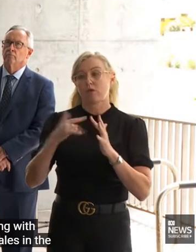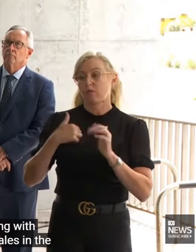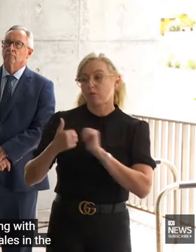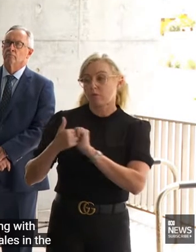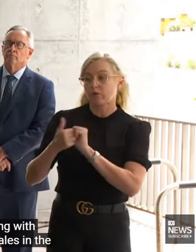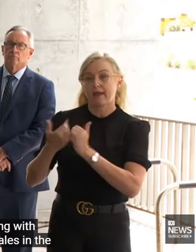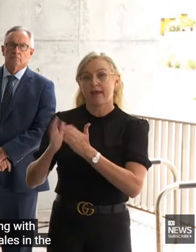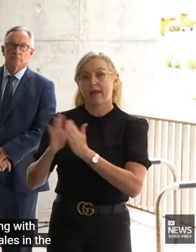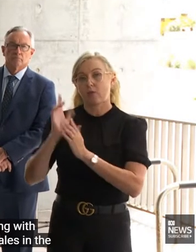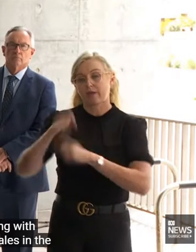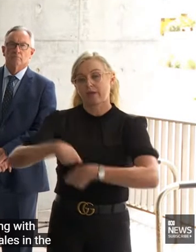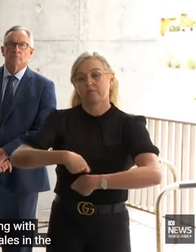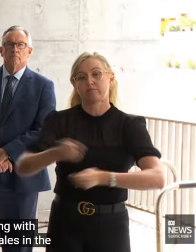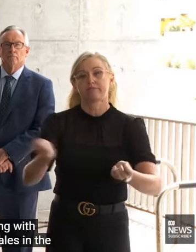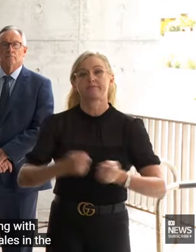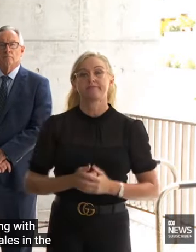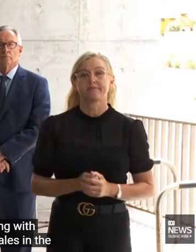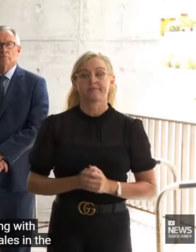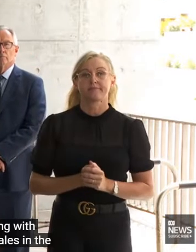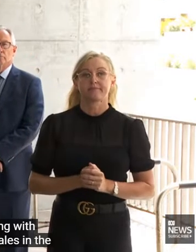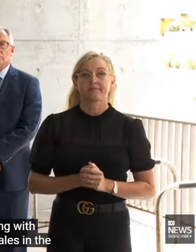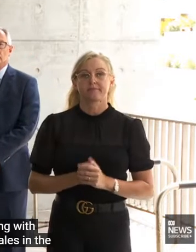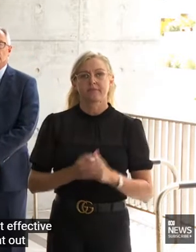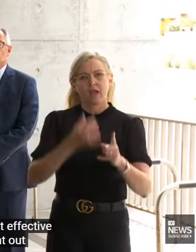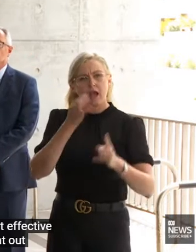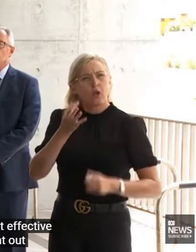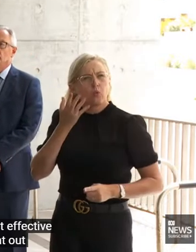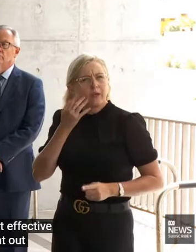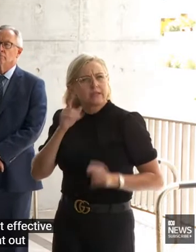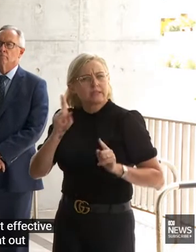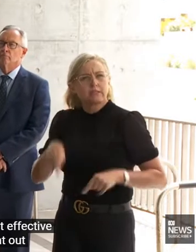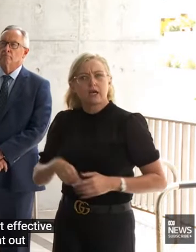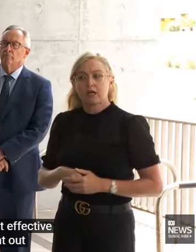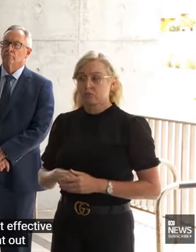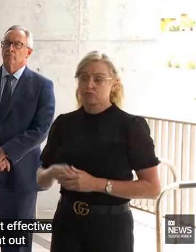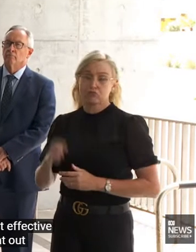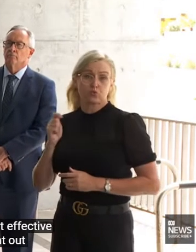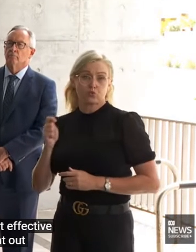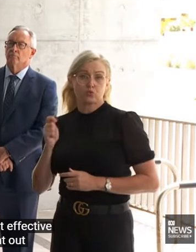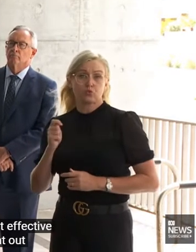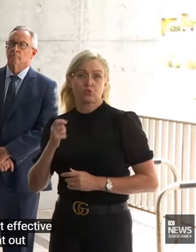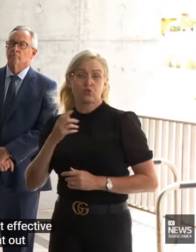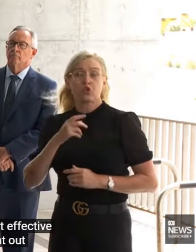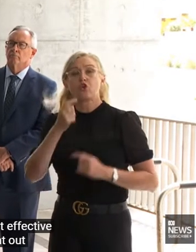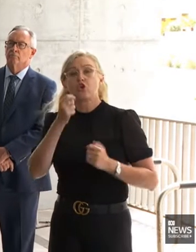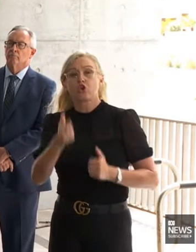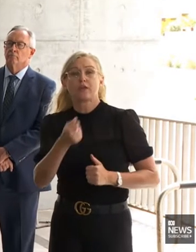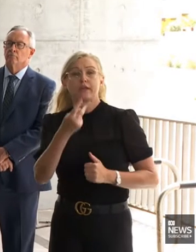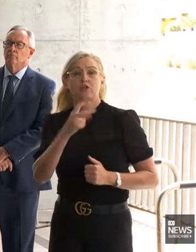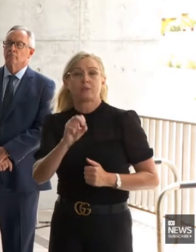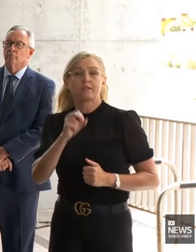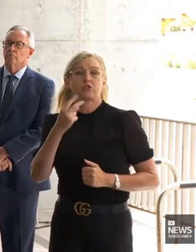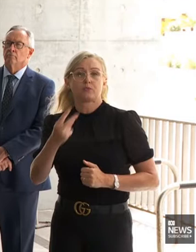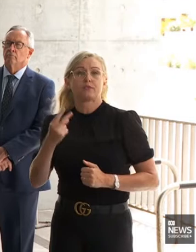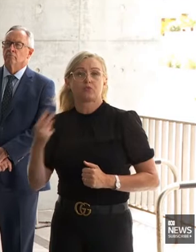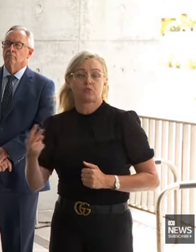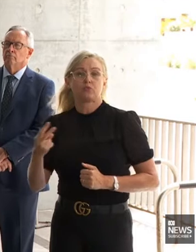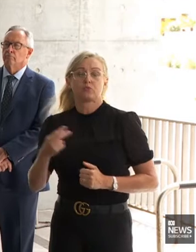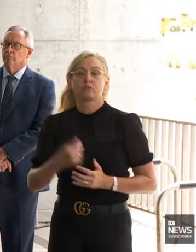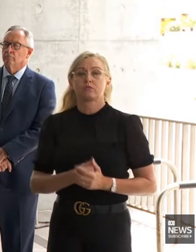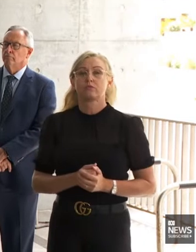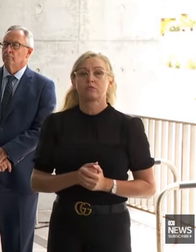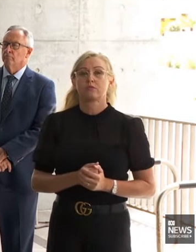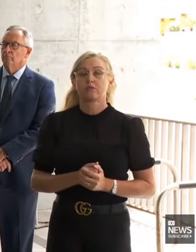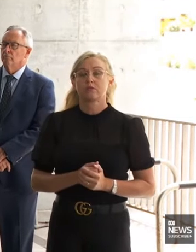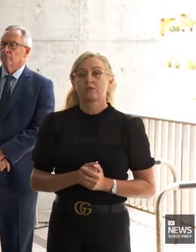out. Have you set a timeline for that, Brendan? How soon you want that? Well, I'd like to see it as soon as possible in 2022. I mean, as we move through,